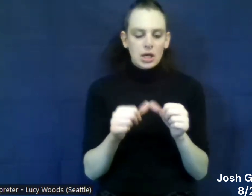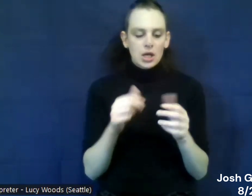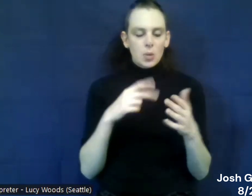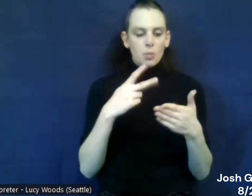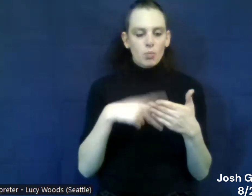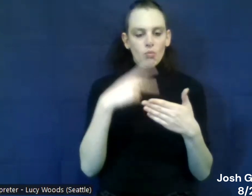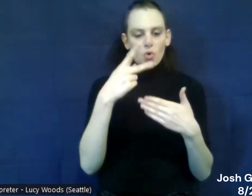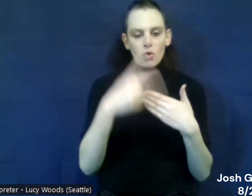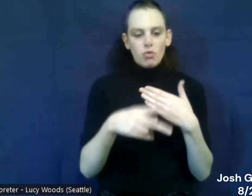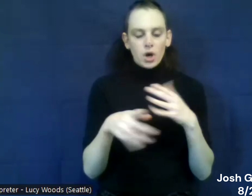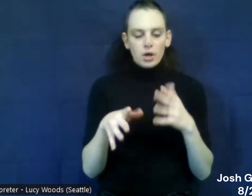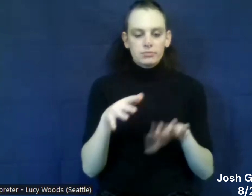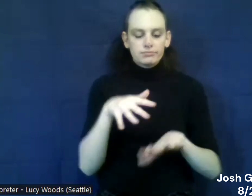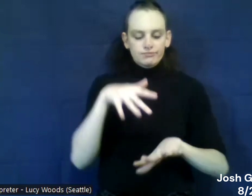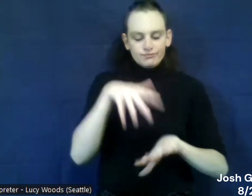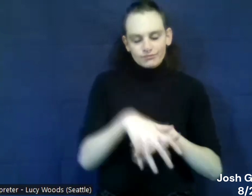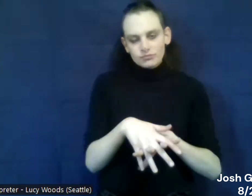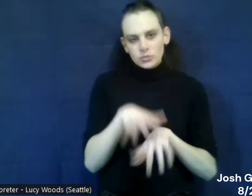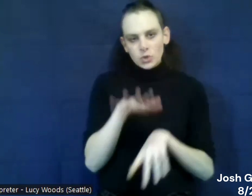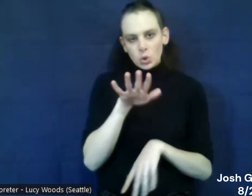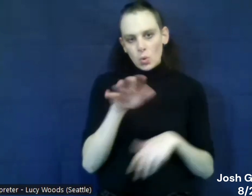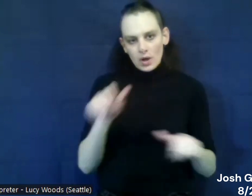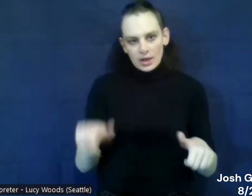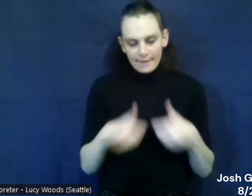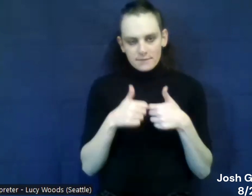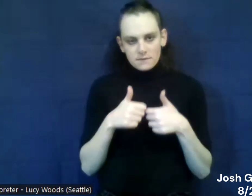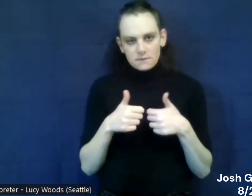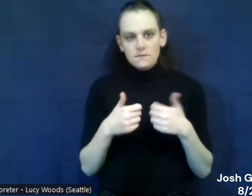way that makes it um,